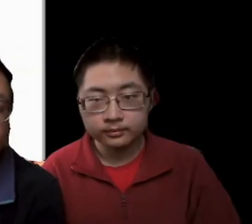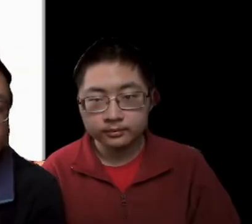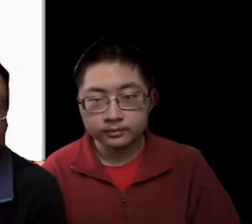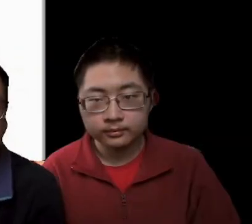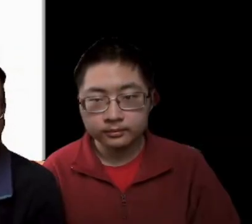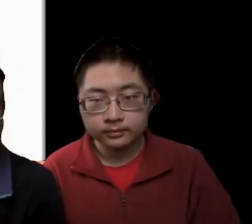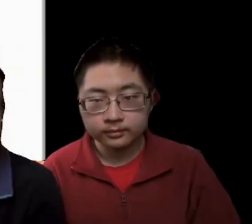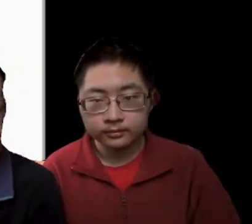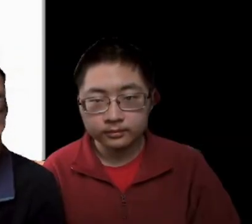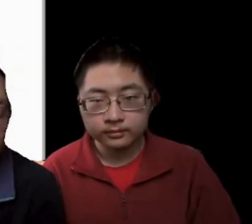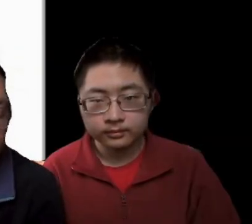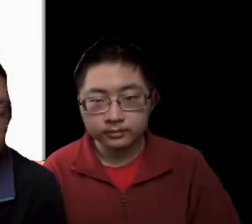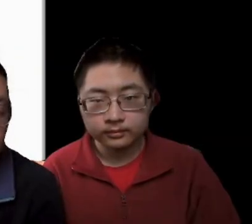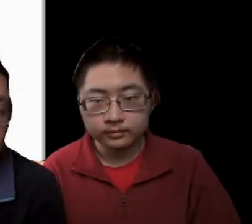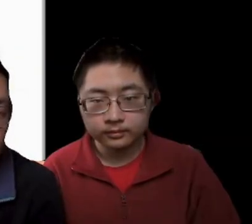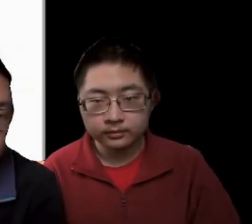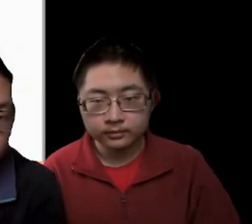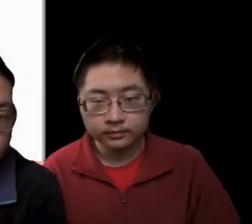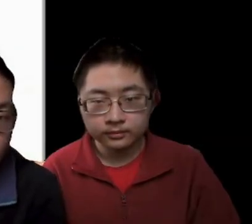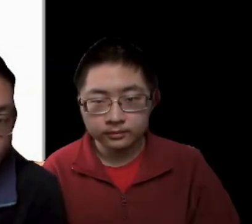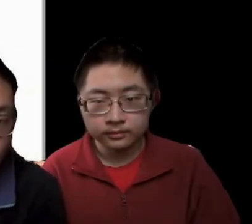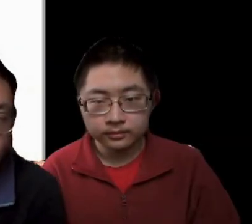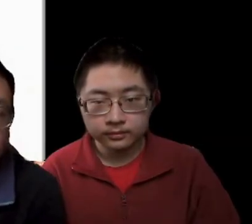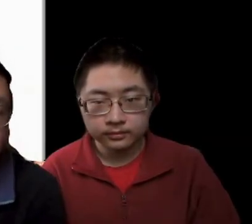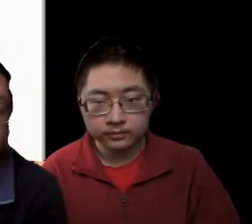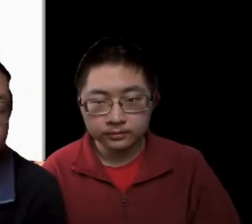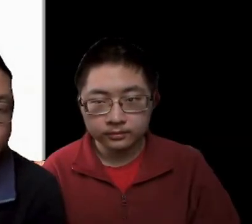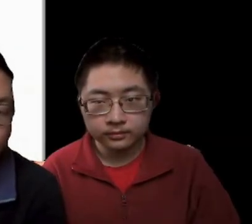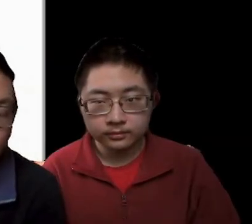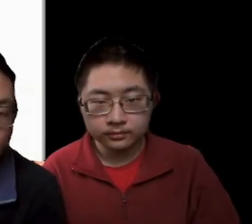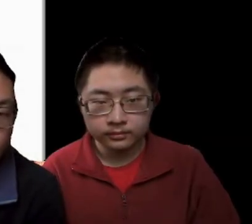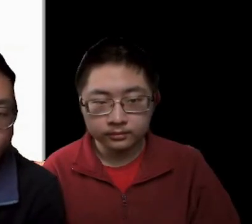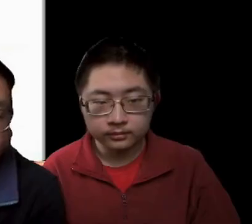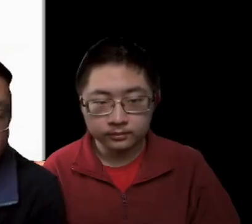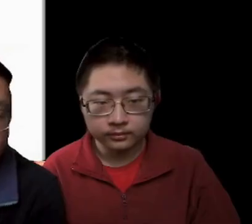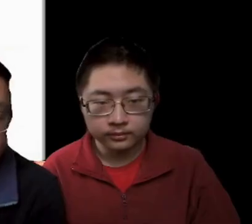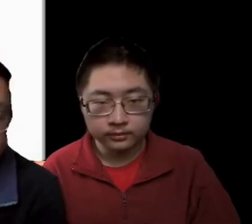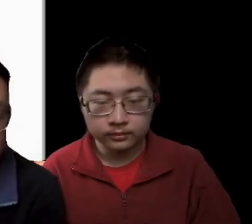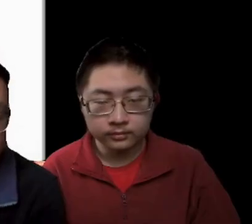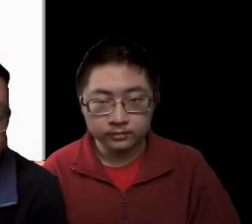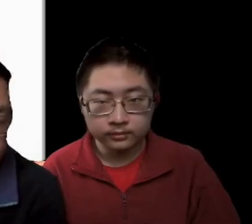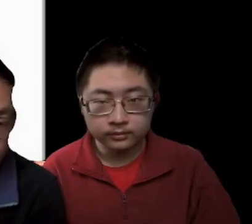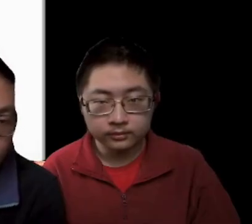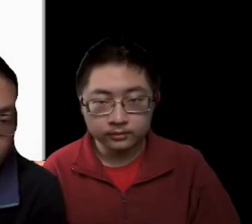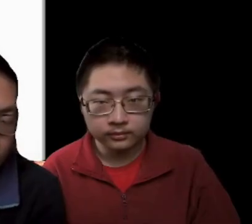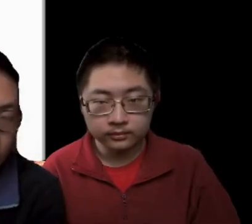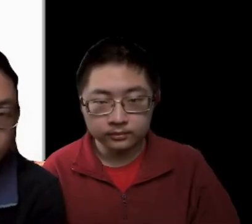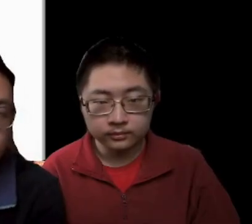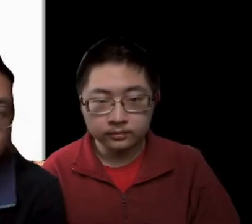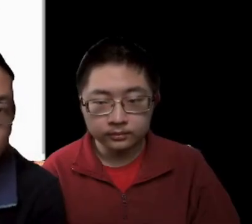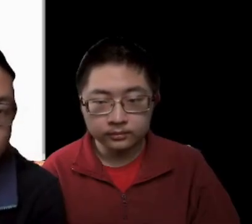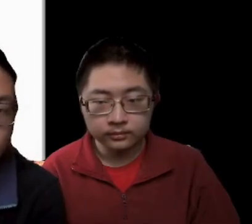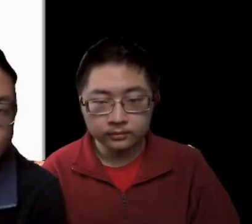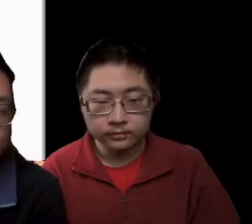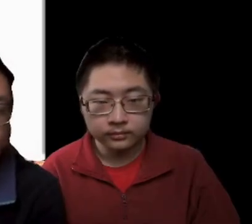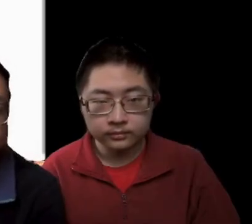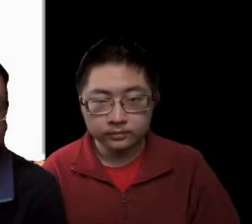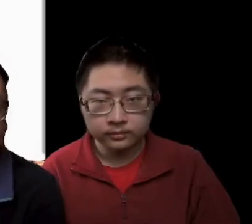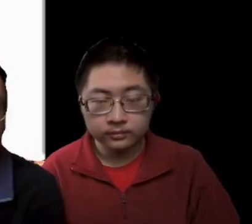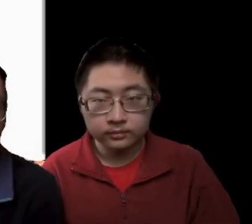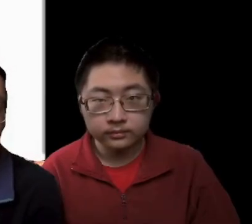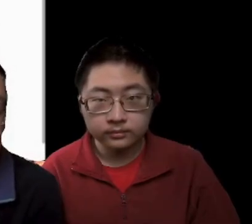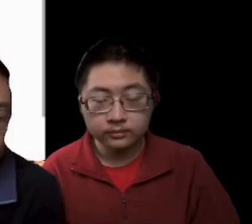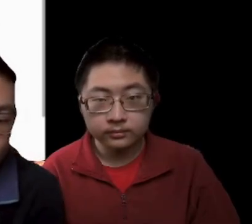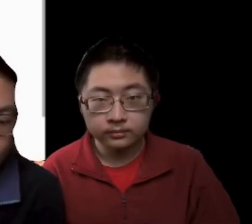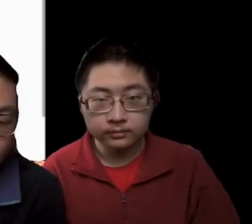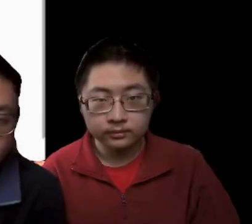You can see that the deaf hearing person just responded again and clicks transcribe audio to turn his audio into text for the deaf person to read. So